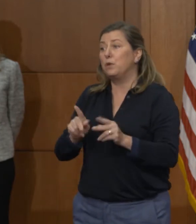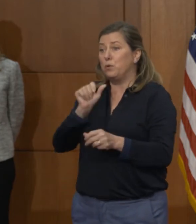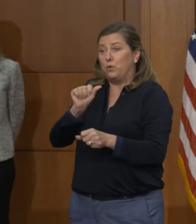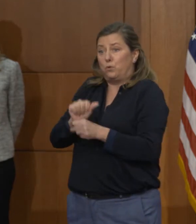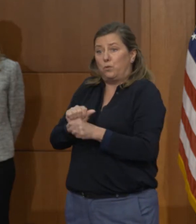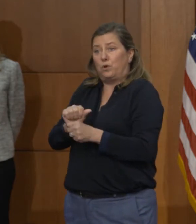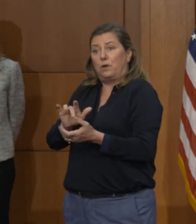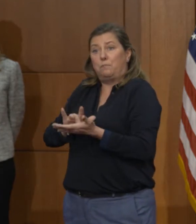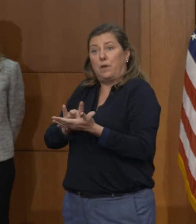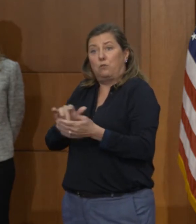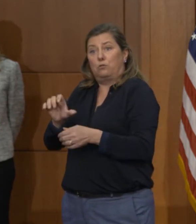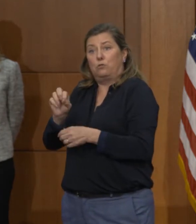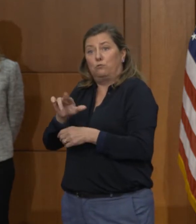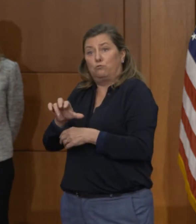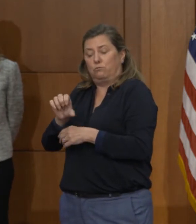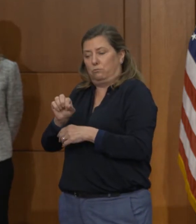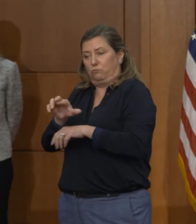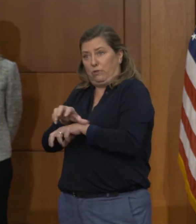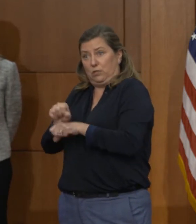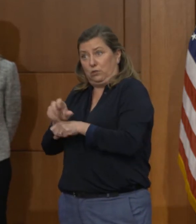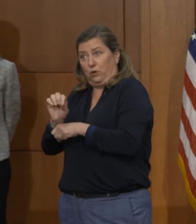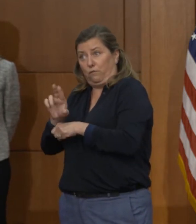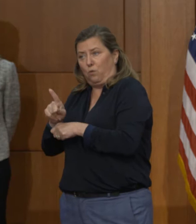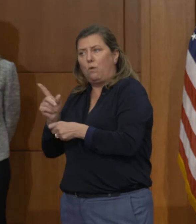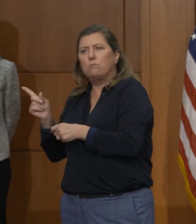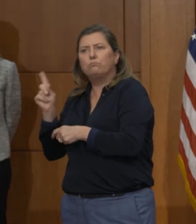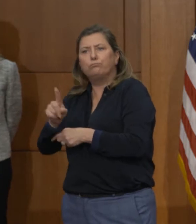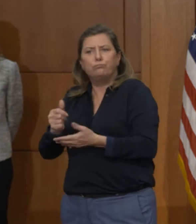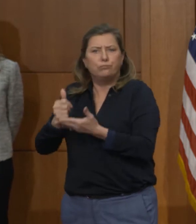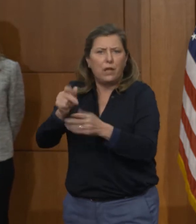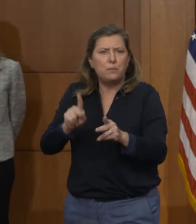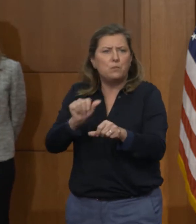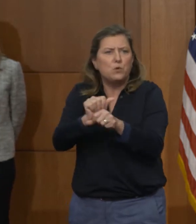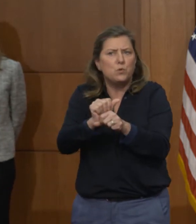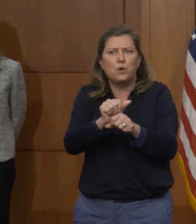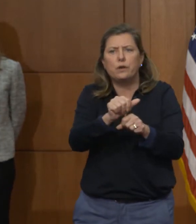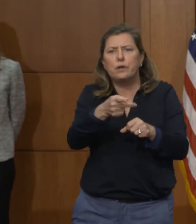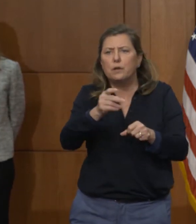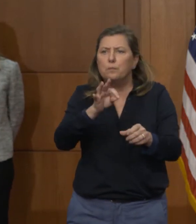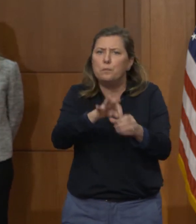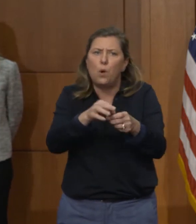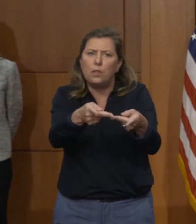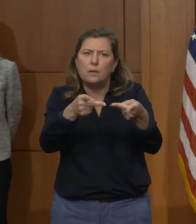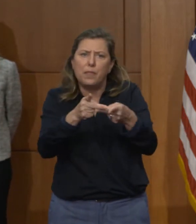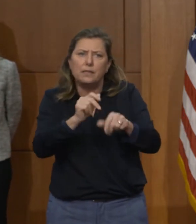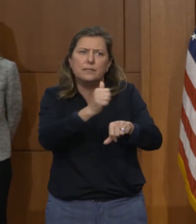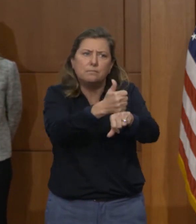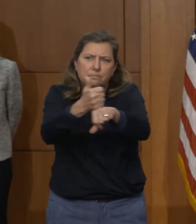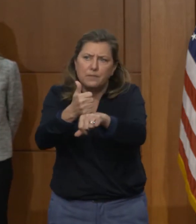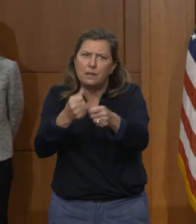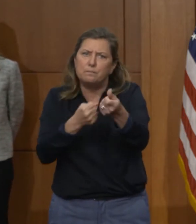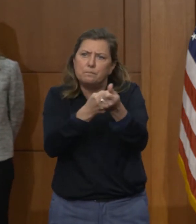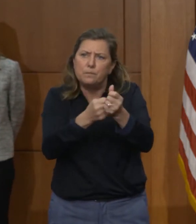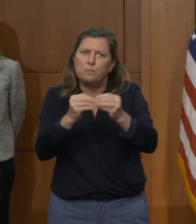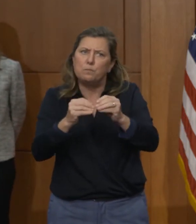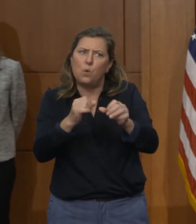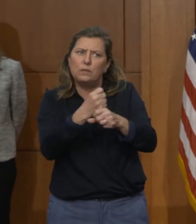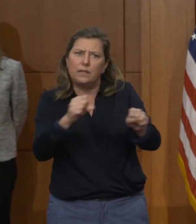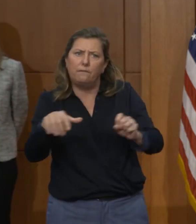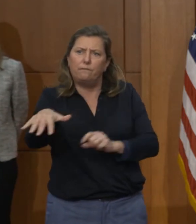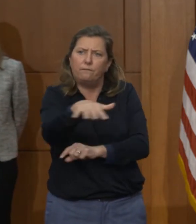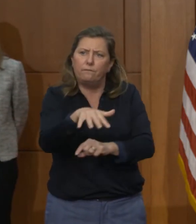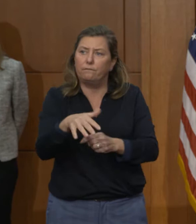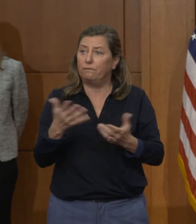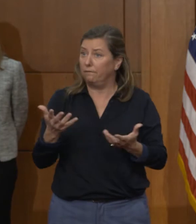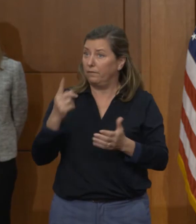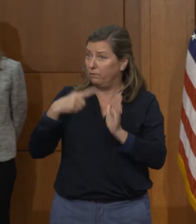our Medical Reserve Corps to help election workers and polling places put additional safety measures in place. That will include